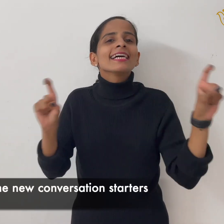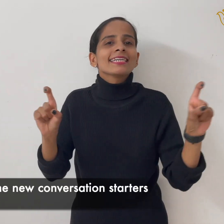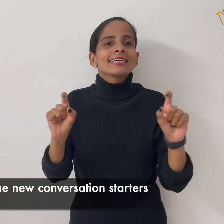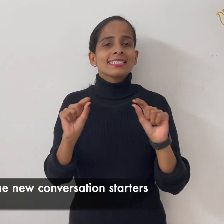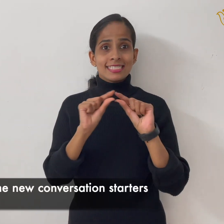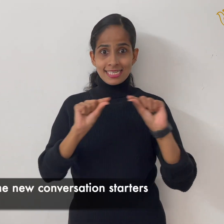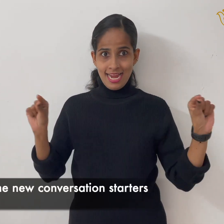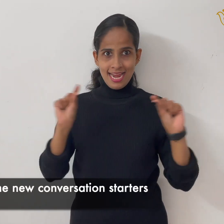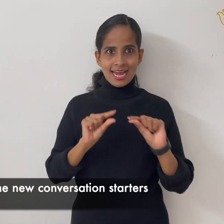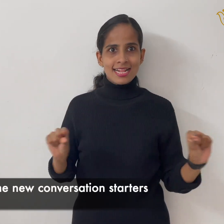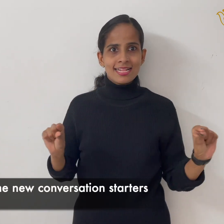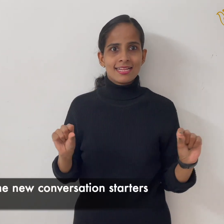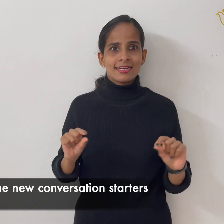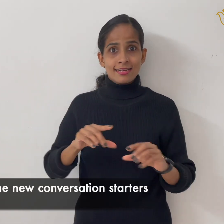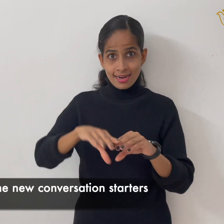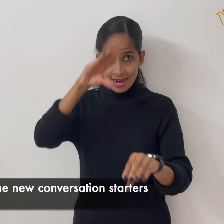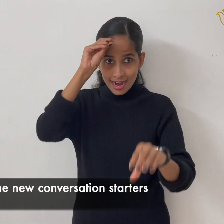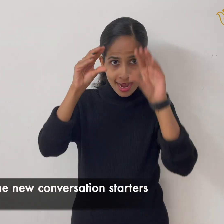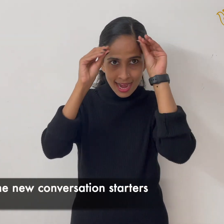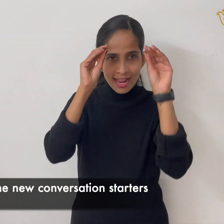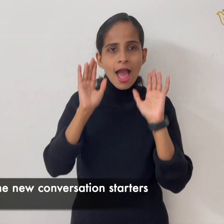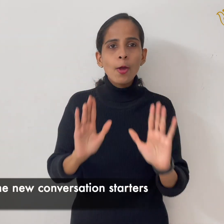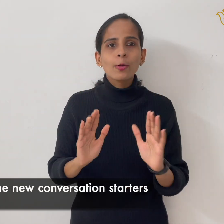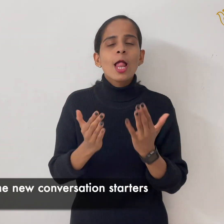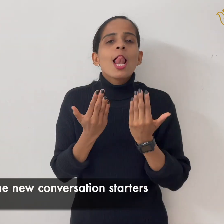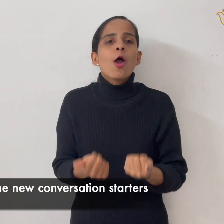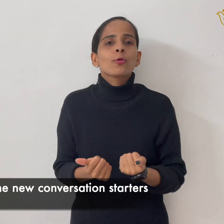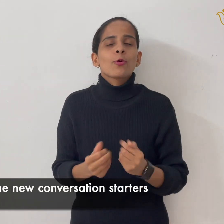will learn some new conversation starters.